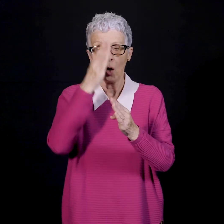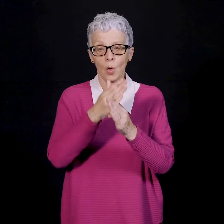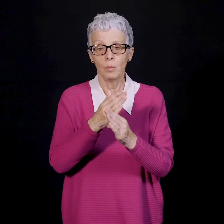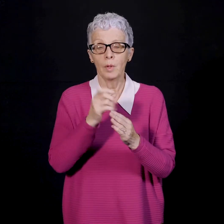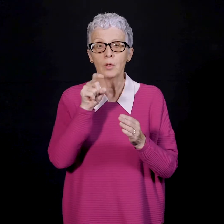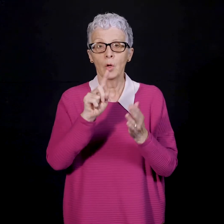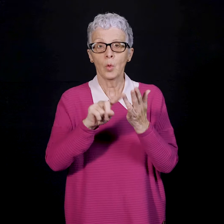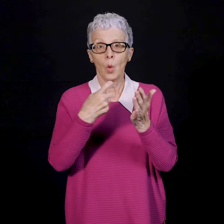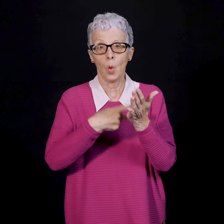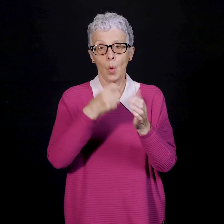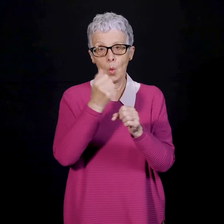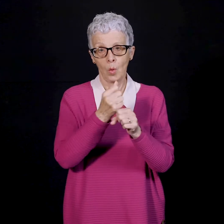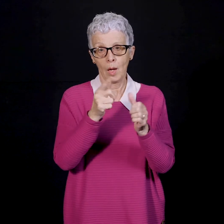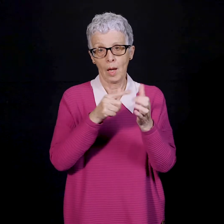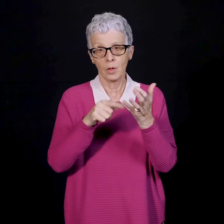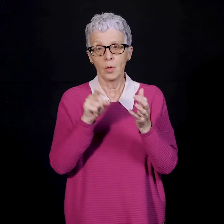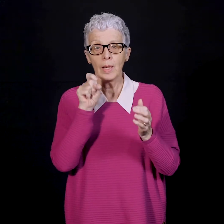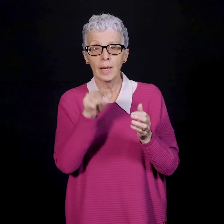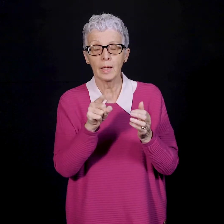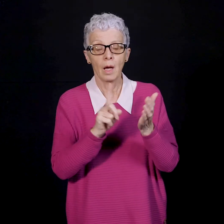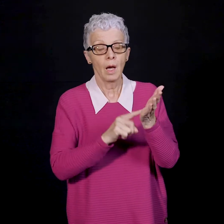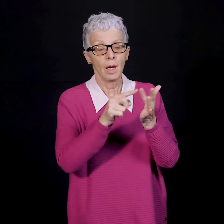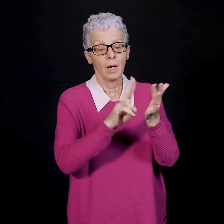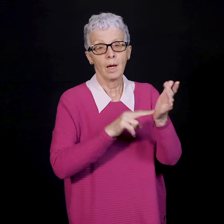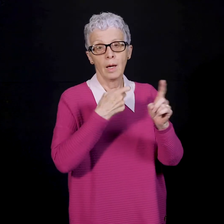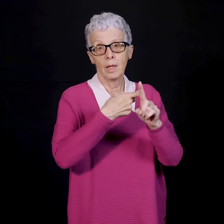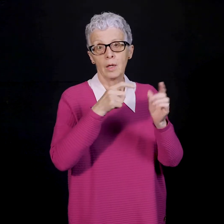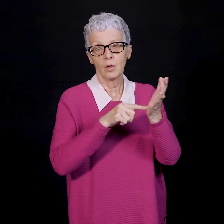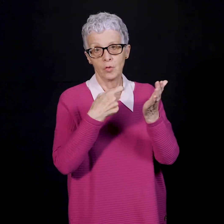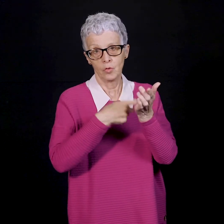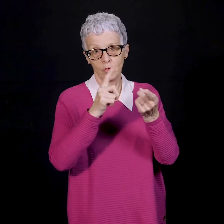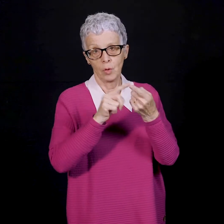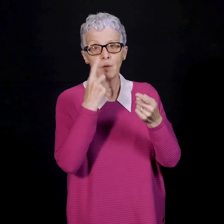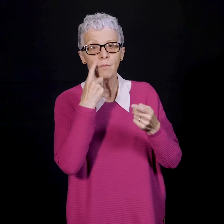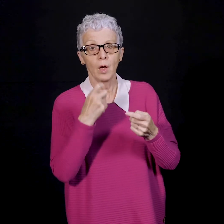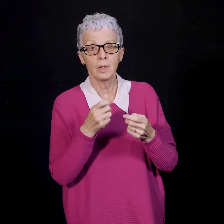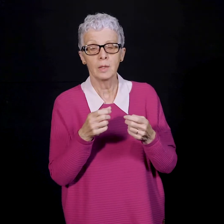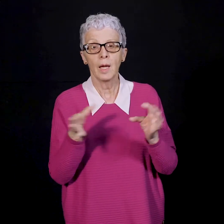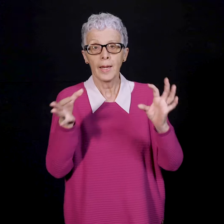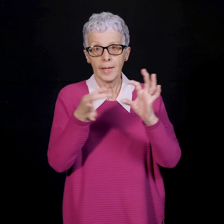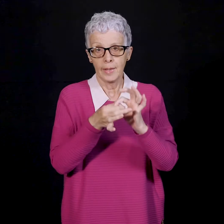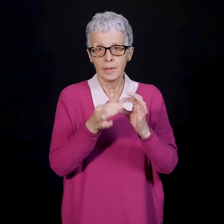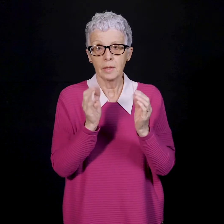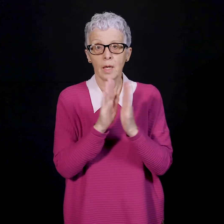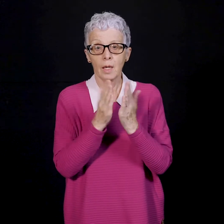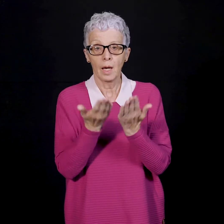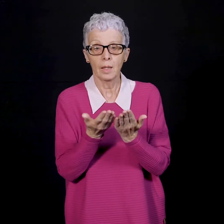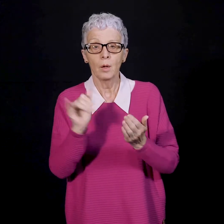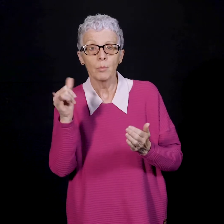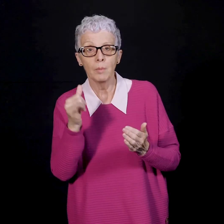onehope.org.au. Just click on the Linktree tab and find our online Connect card. Or if you're able to join us in person at any of